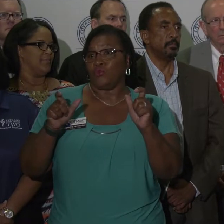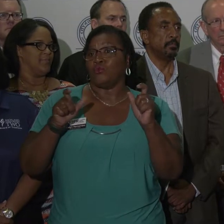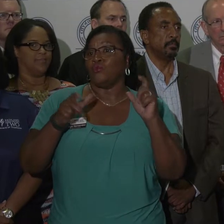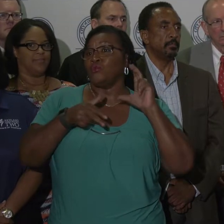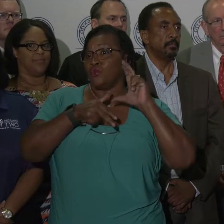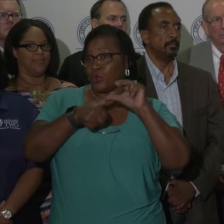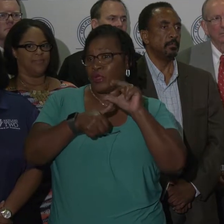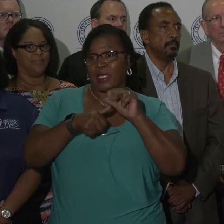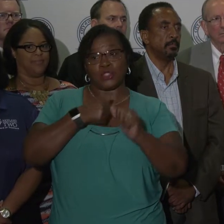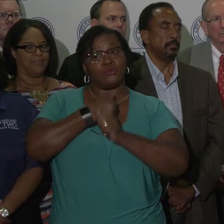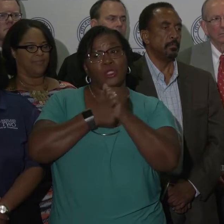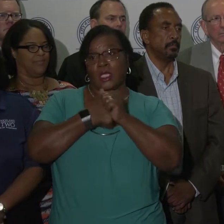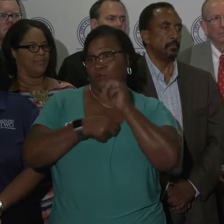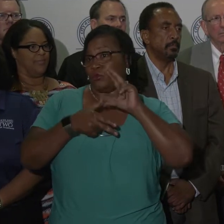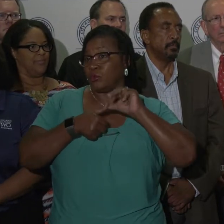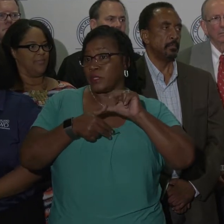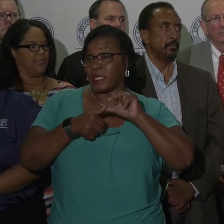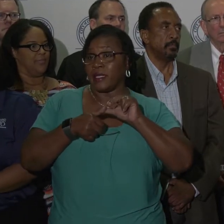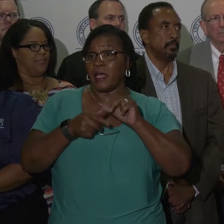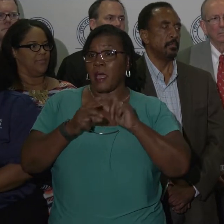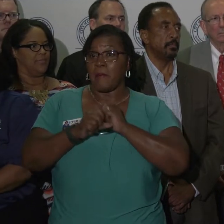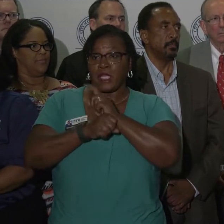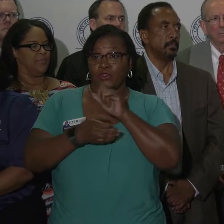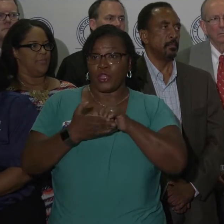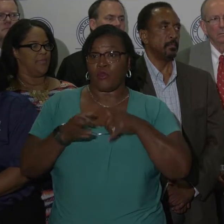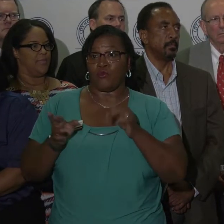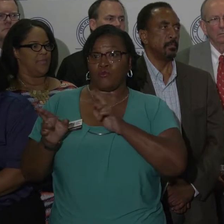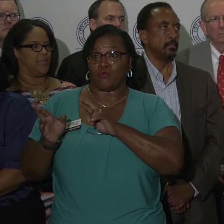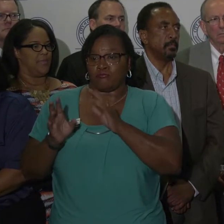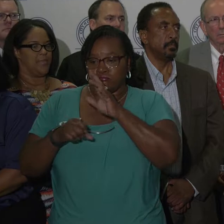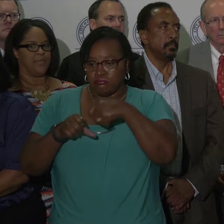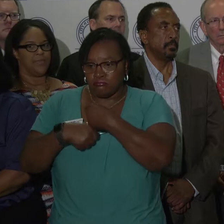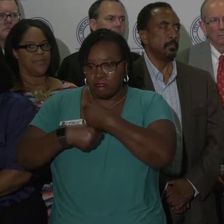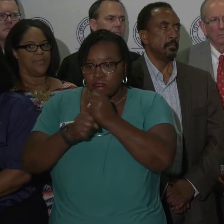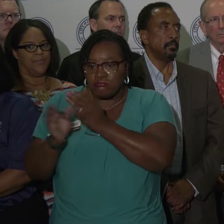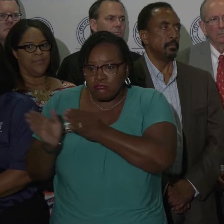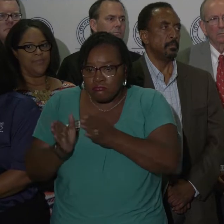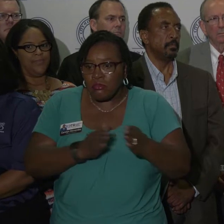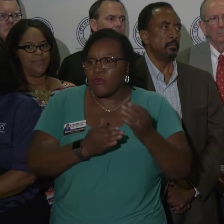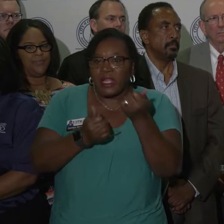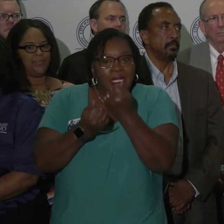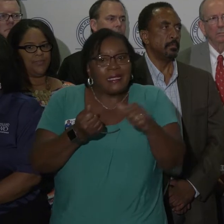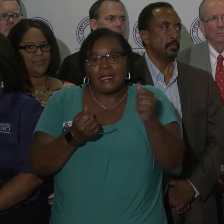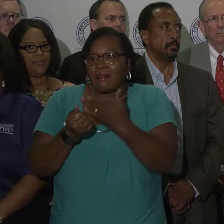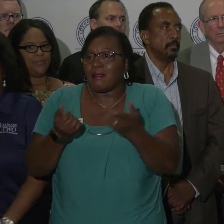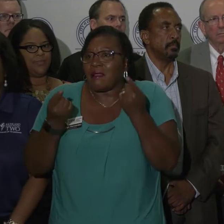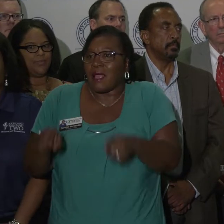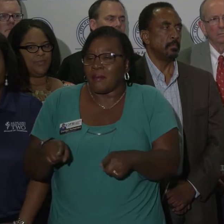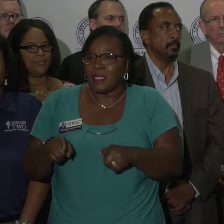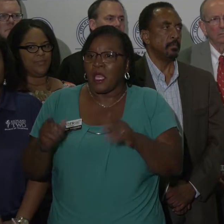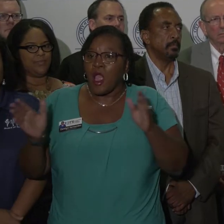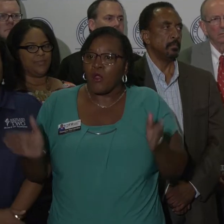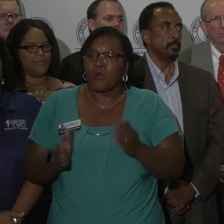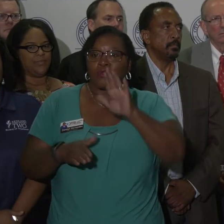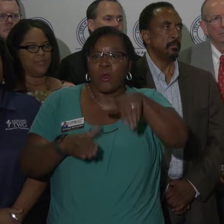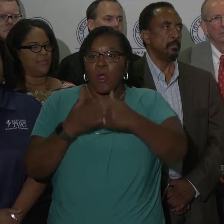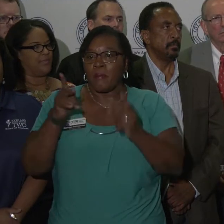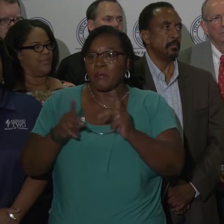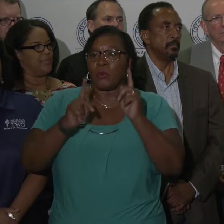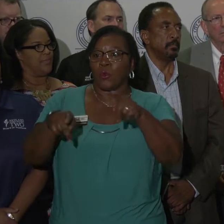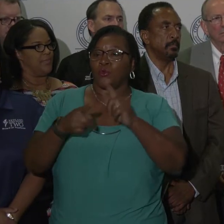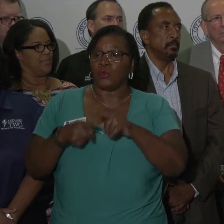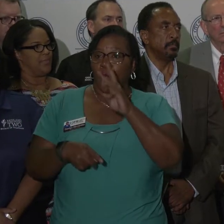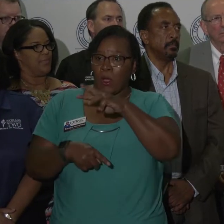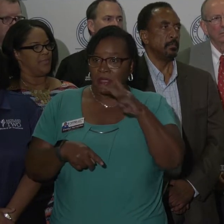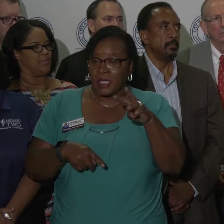a dangerous storm. Let's make sure that we're preparing for any and every eventuality. I encourage everyone to visit our